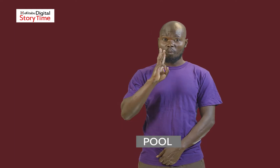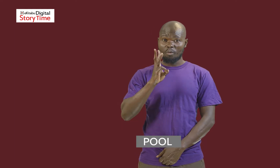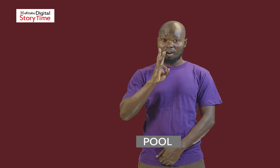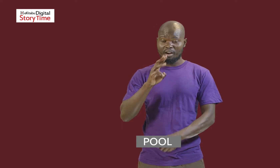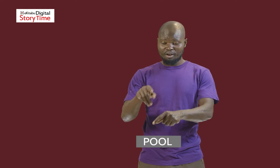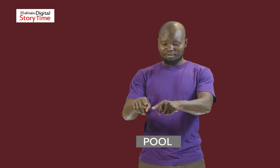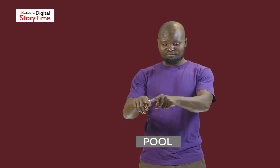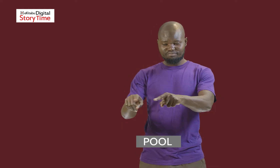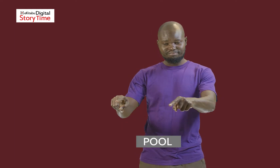Pool.